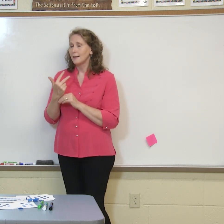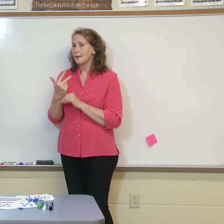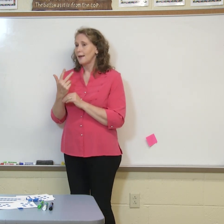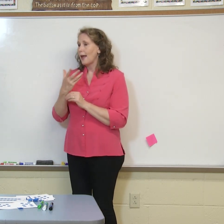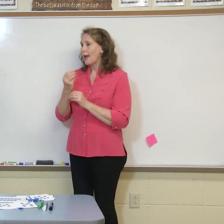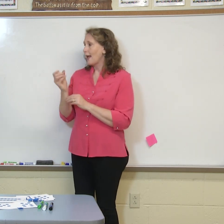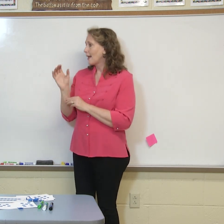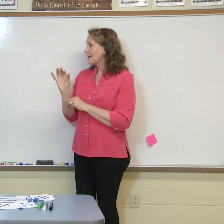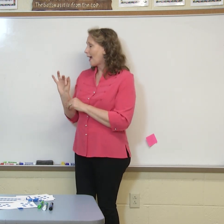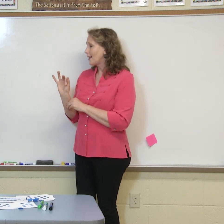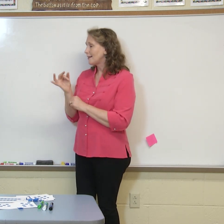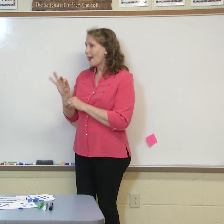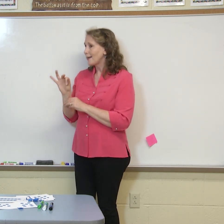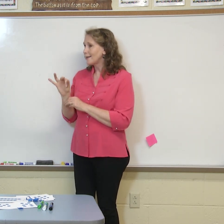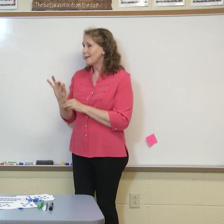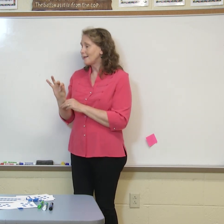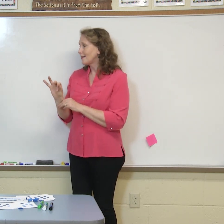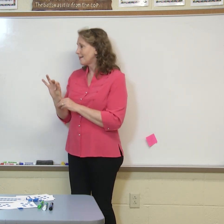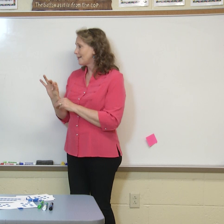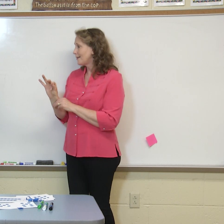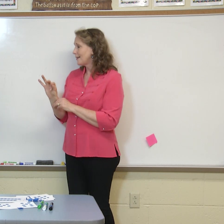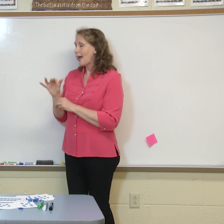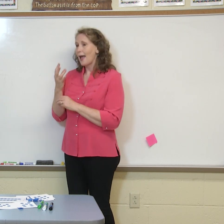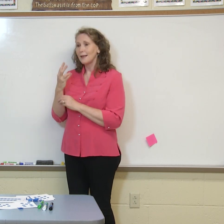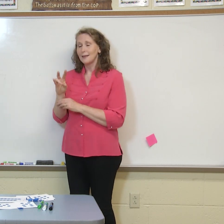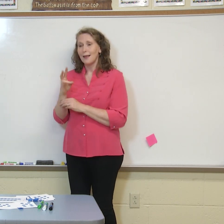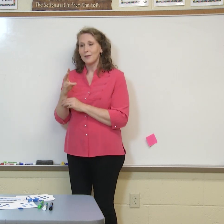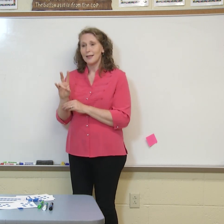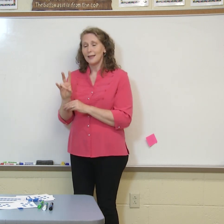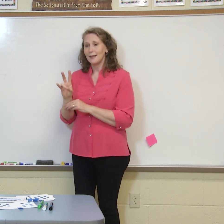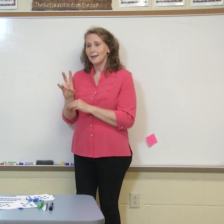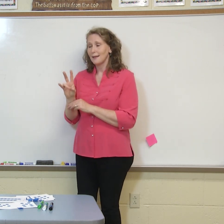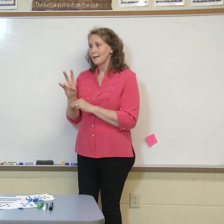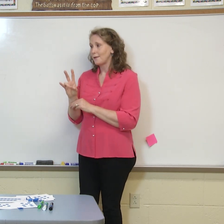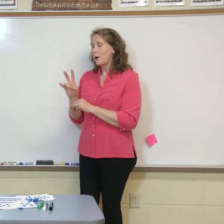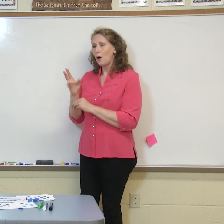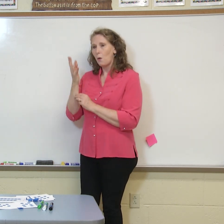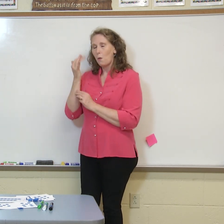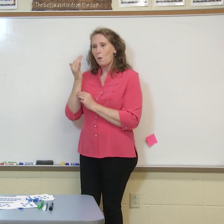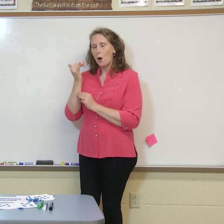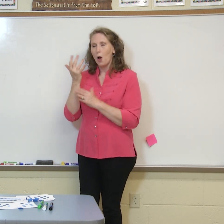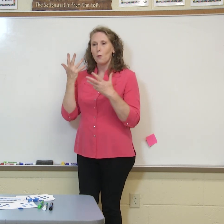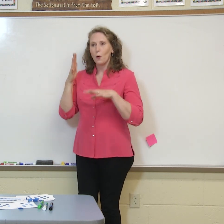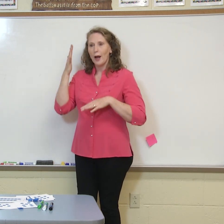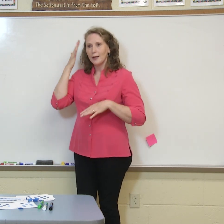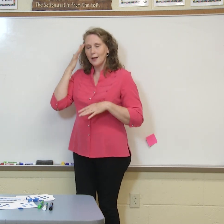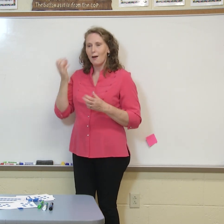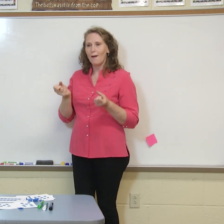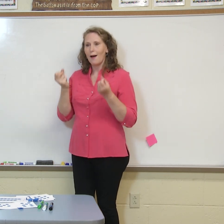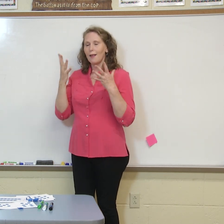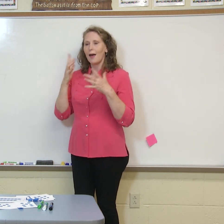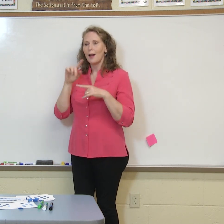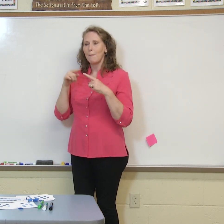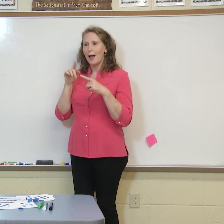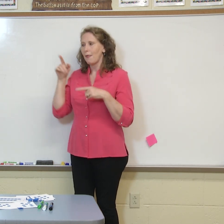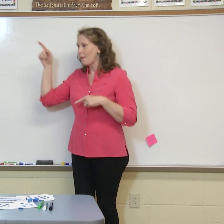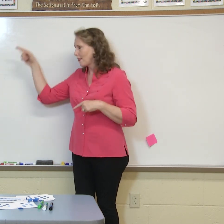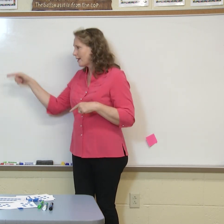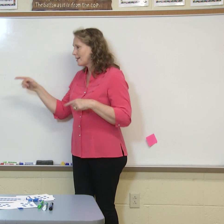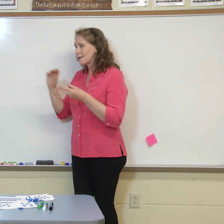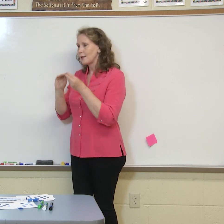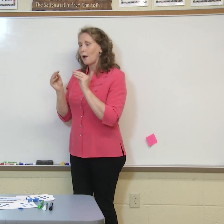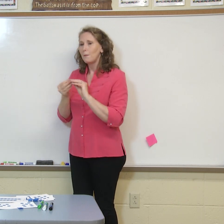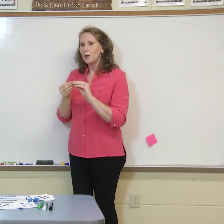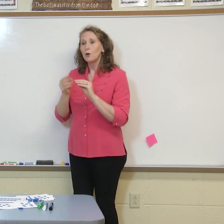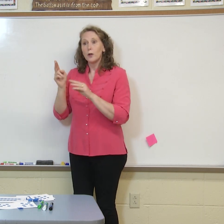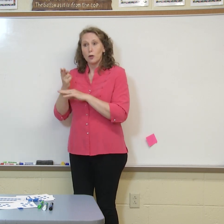and 19 and 17. Because we already know a lot about these numbers. We can